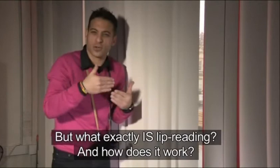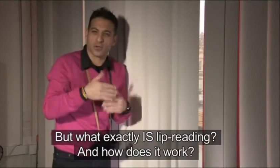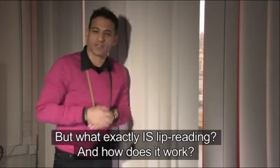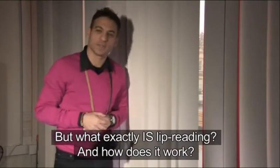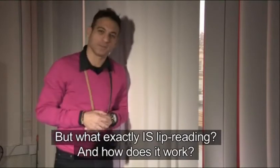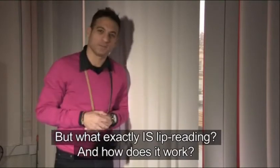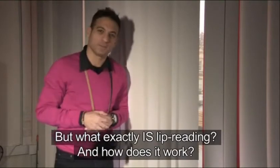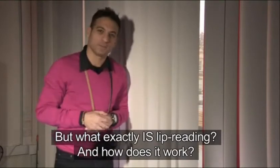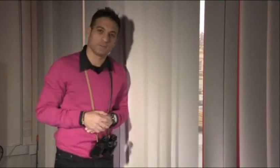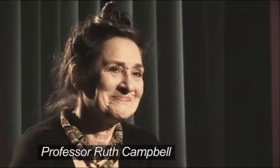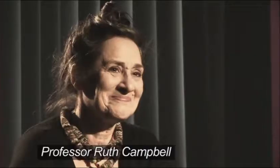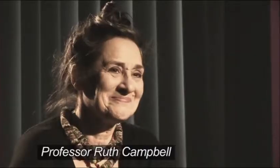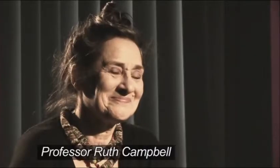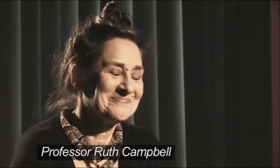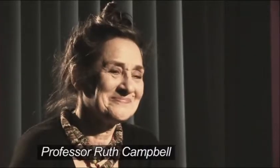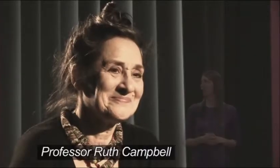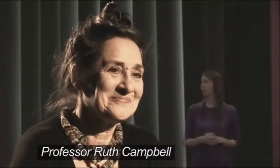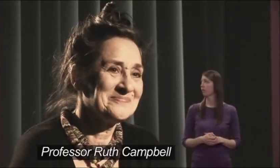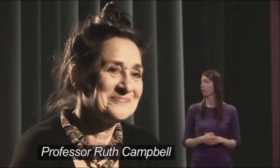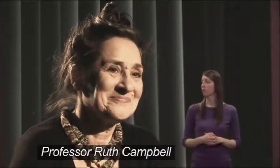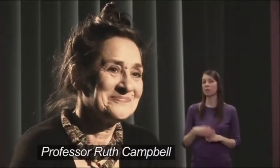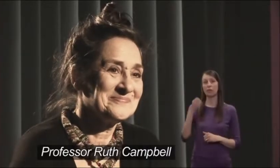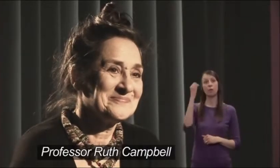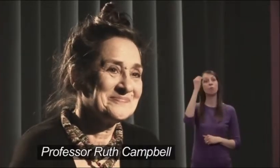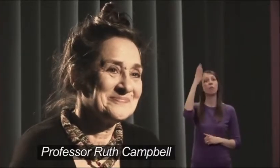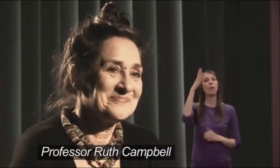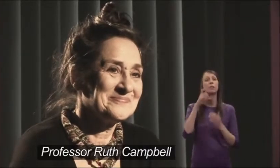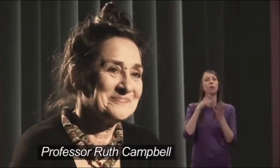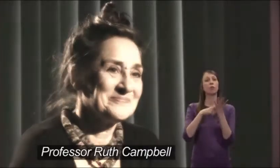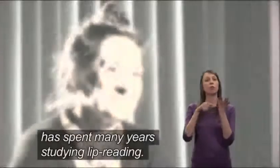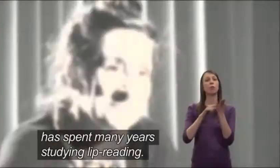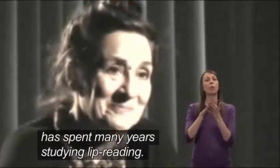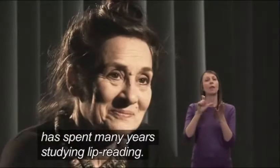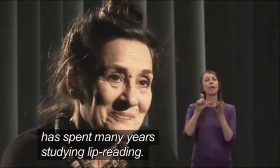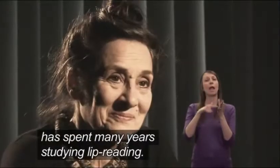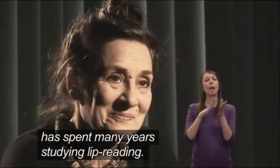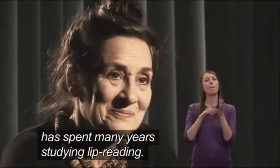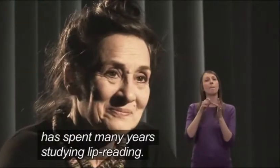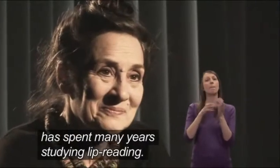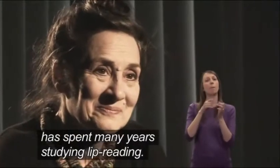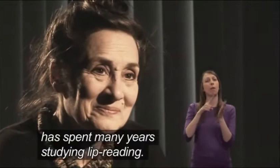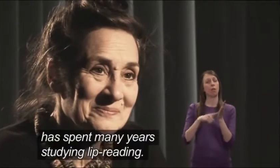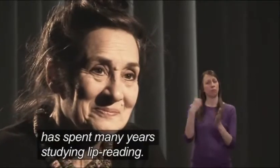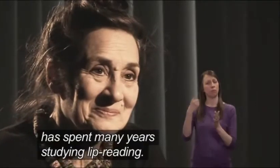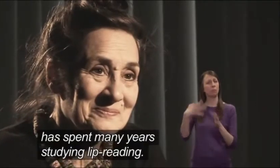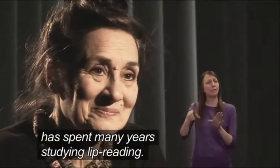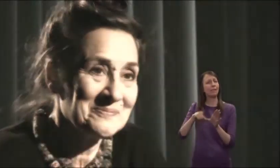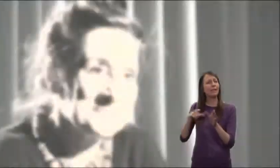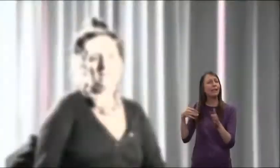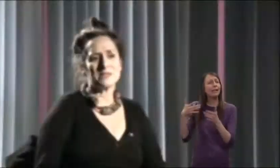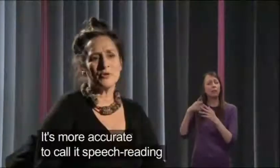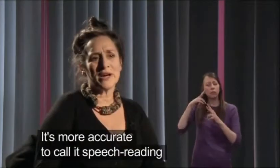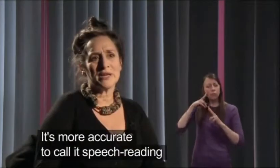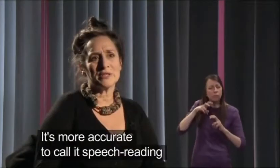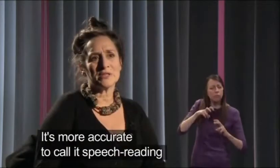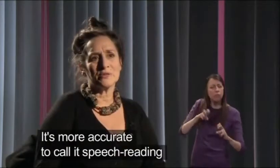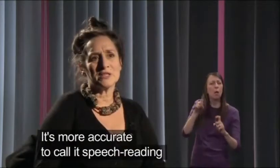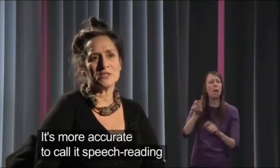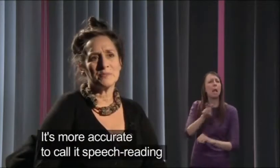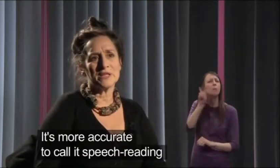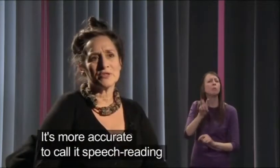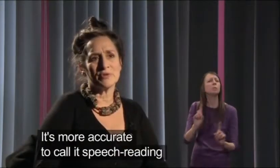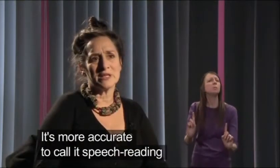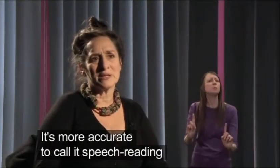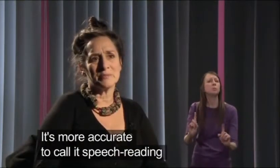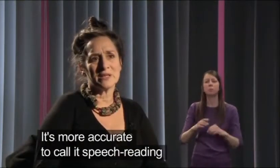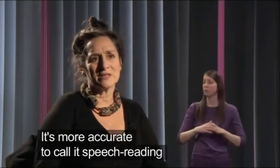work? Professor Ruth Campbell has spent many years studying lip reading. It's more accurate to